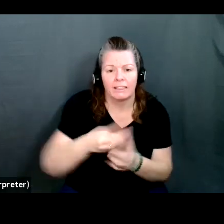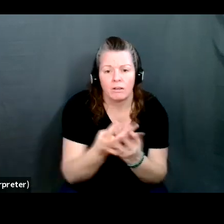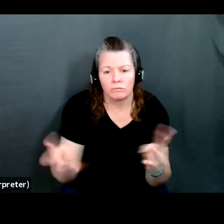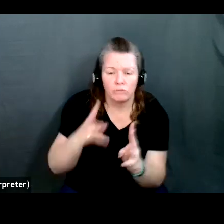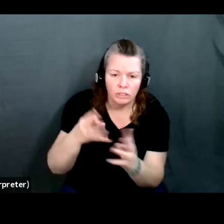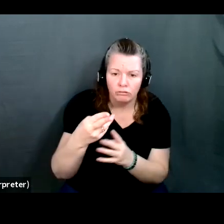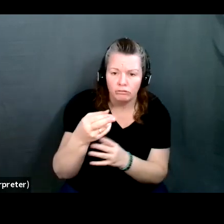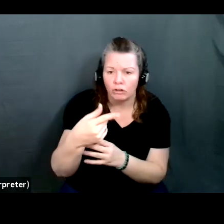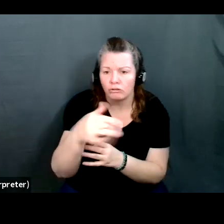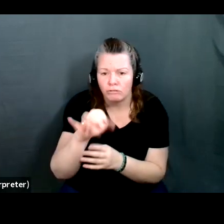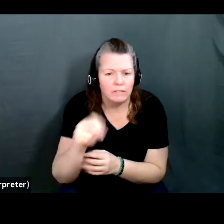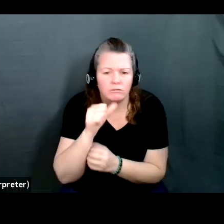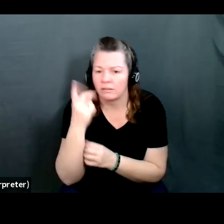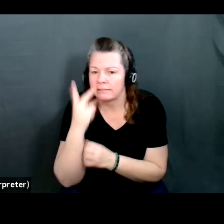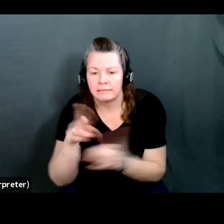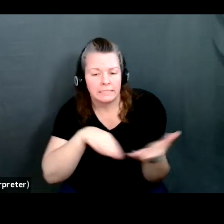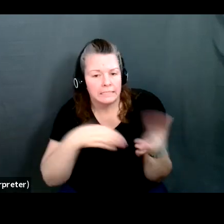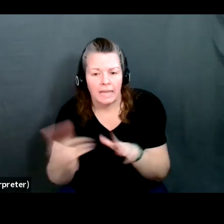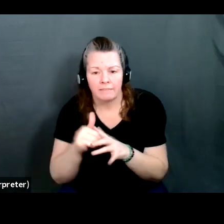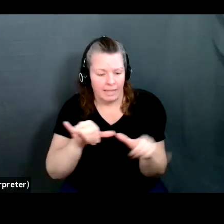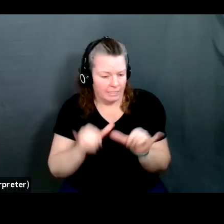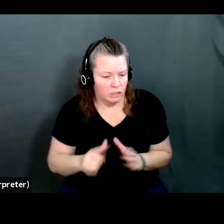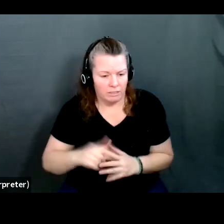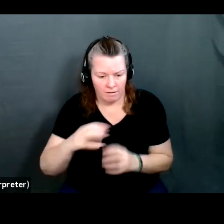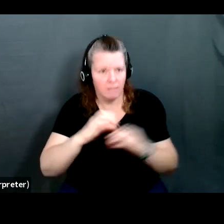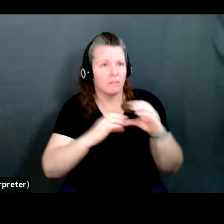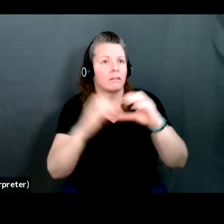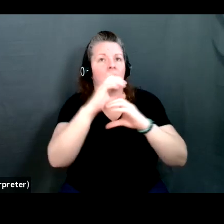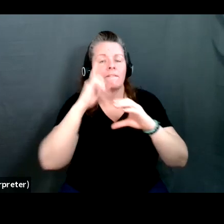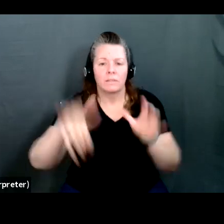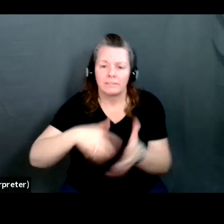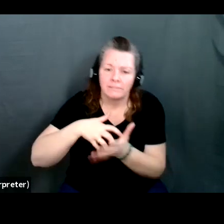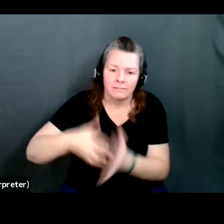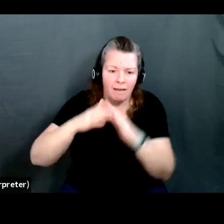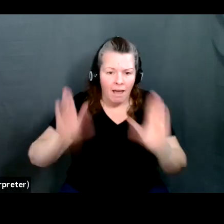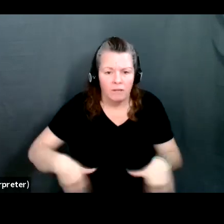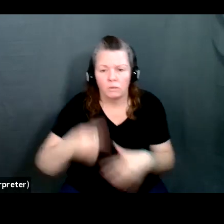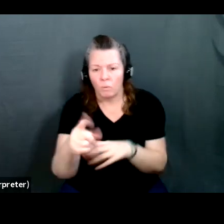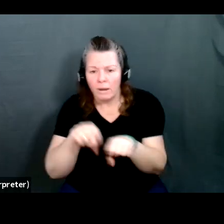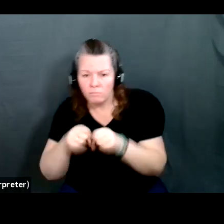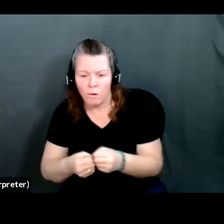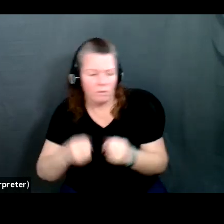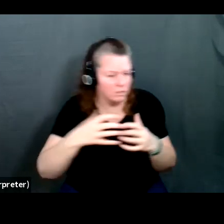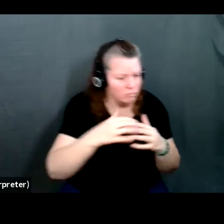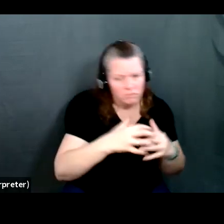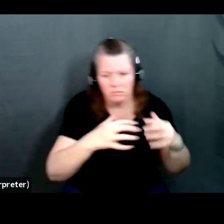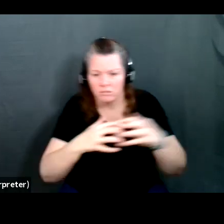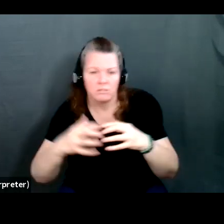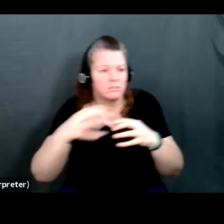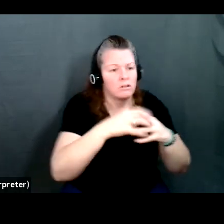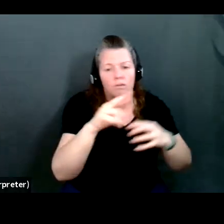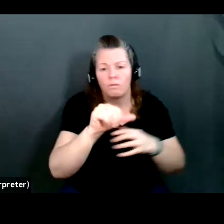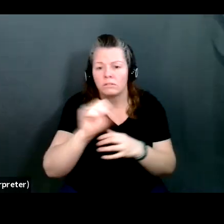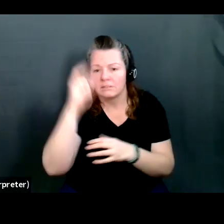that ruthless engineer stacked the bricks of this rickety house, one broken brain on top of another? Rosa's uncle took his wife